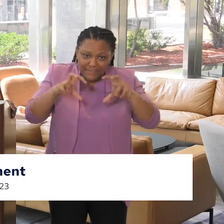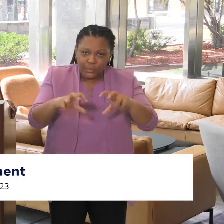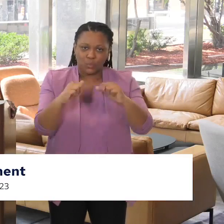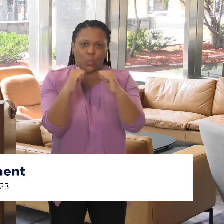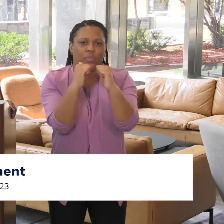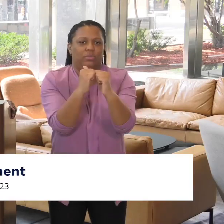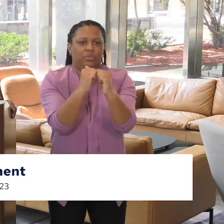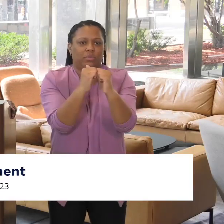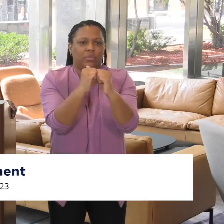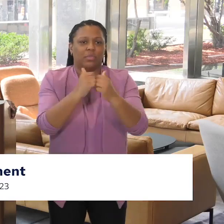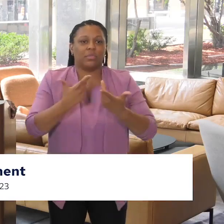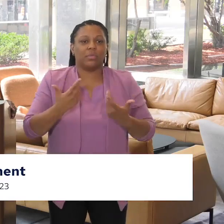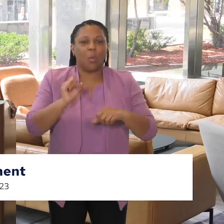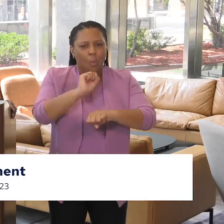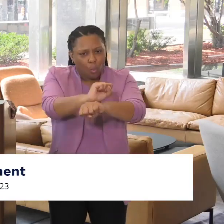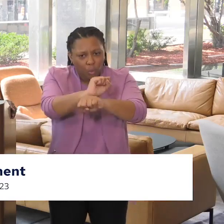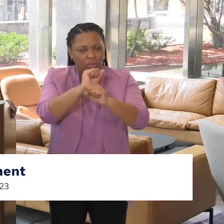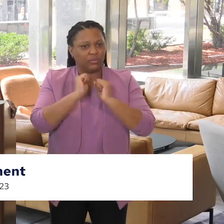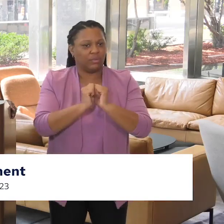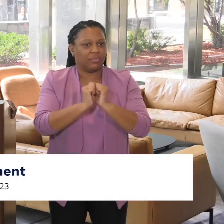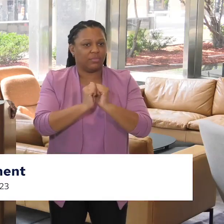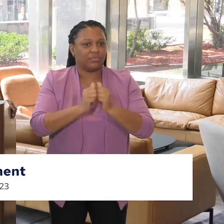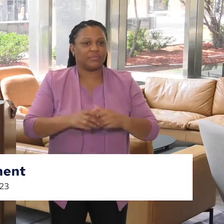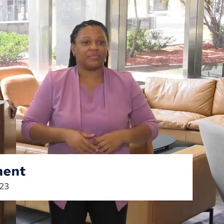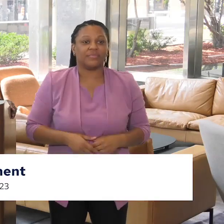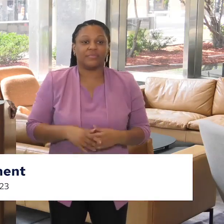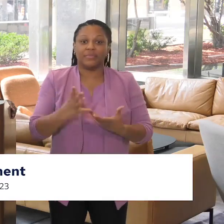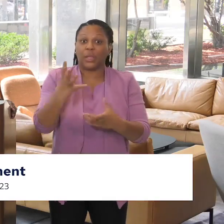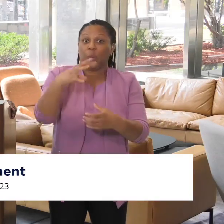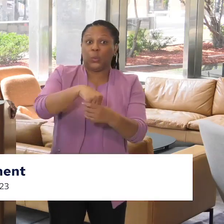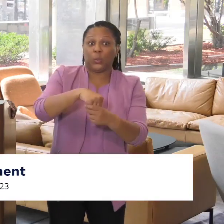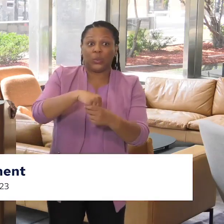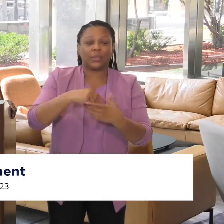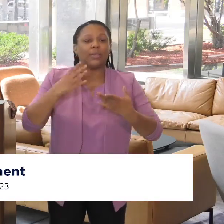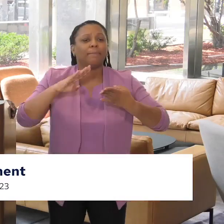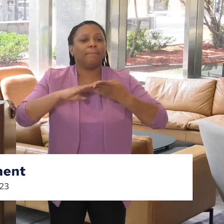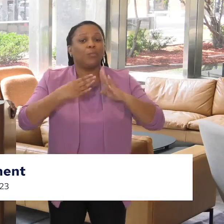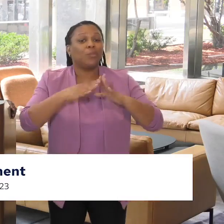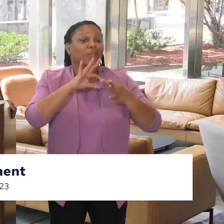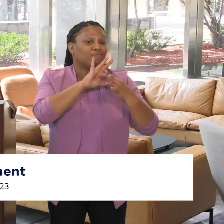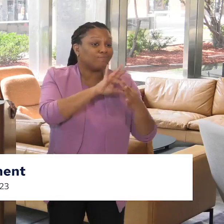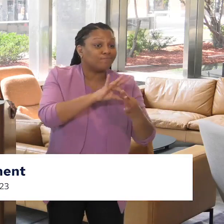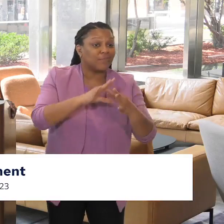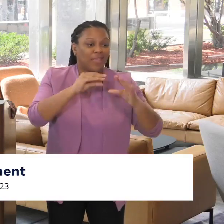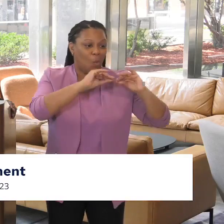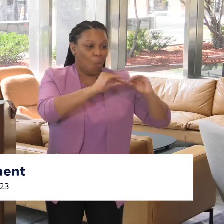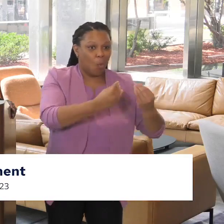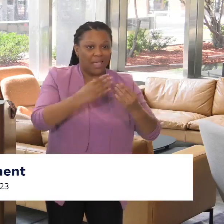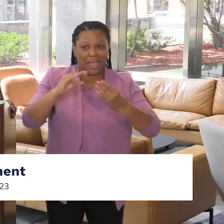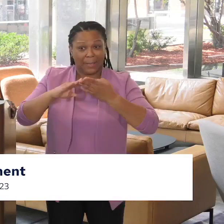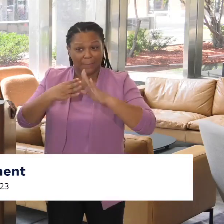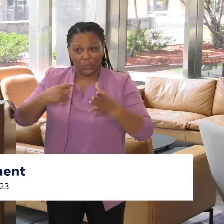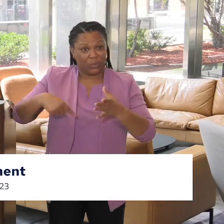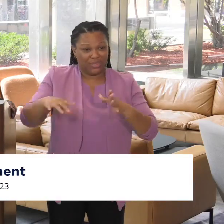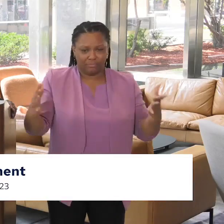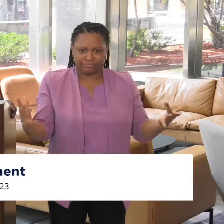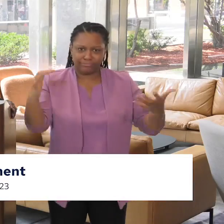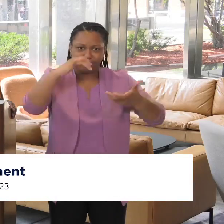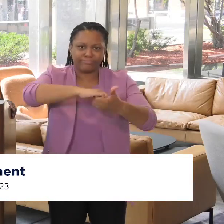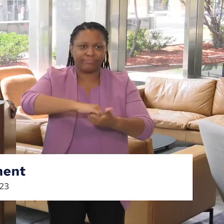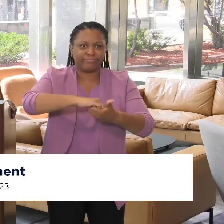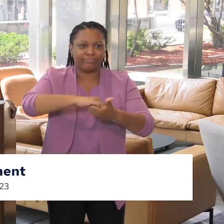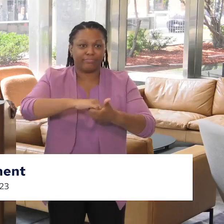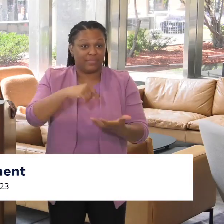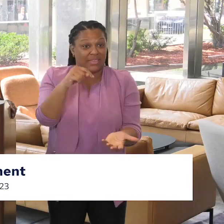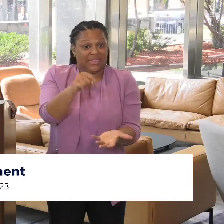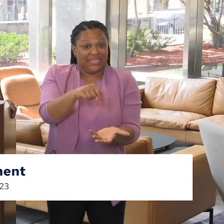work together with our community-based organizations and our community members. Our local Learn and Earn providers